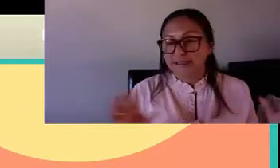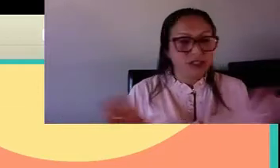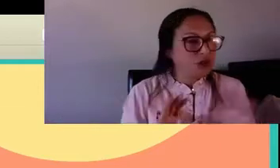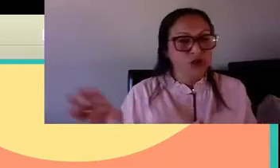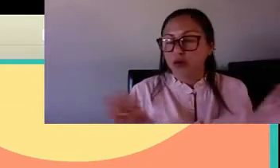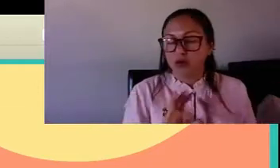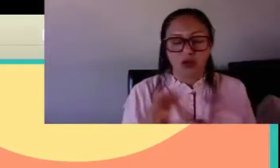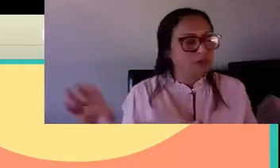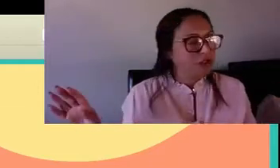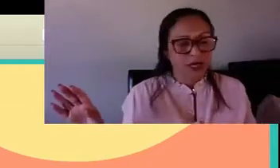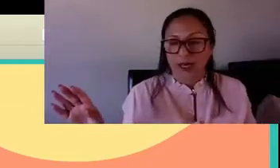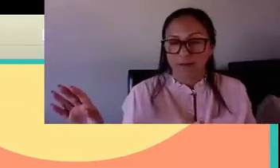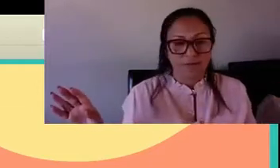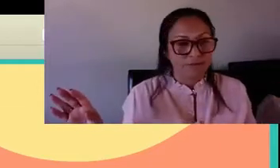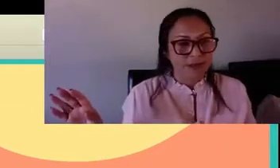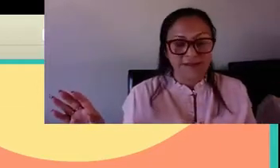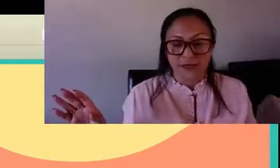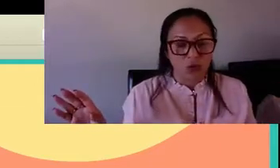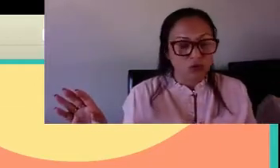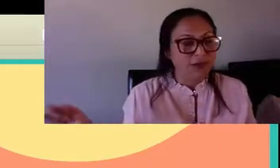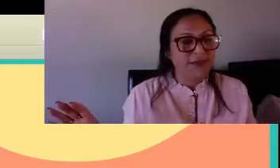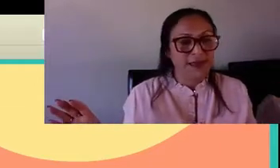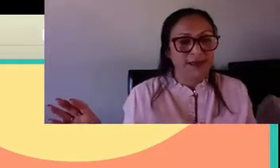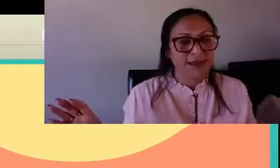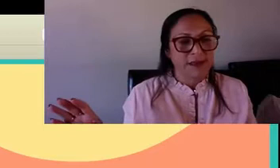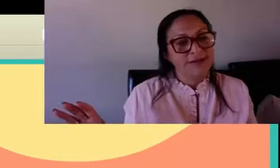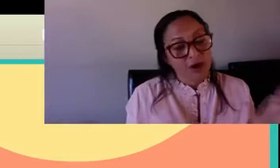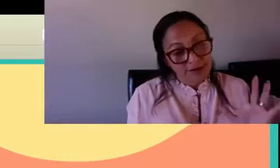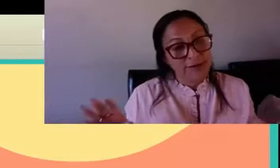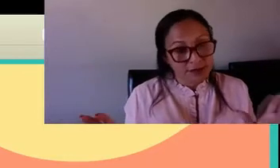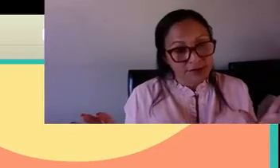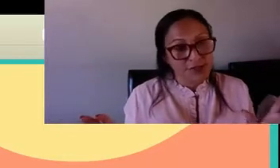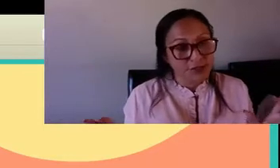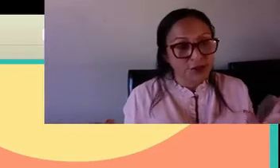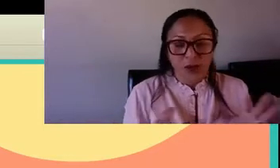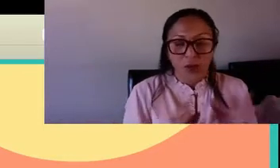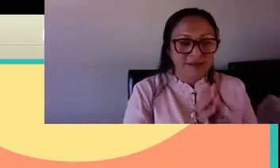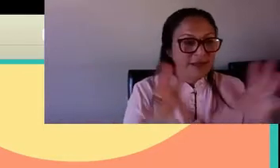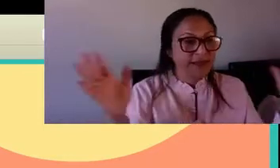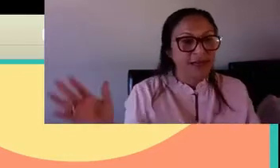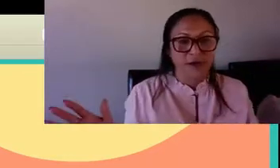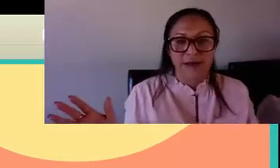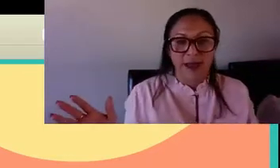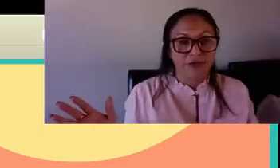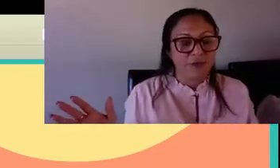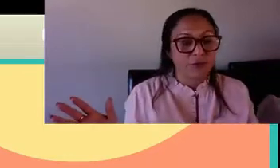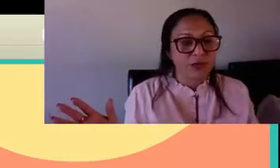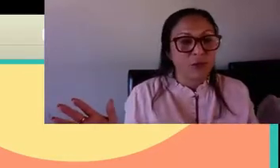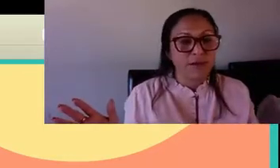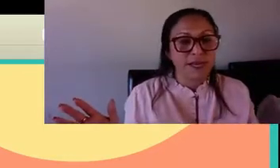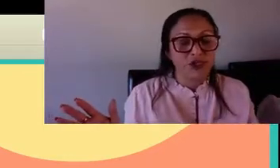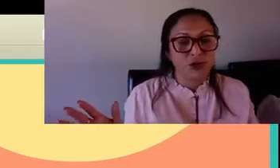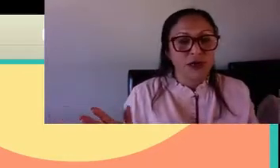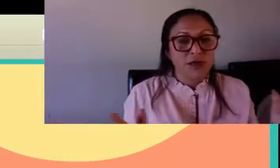That's too much time. Babies can only think, and some toddlers too, what's in the here and now. So we really